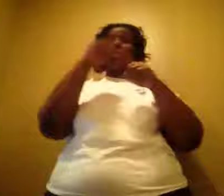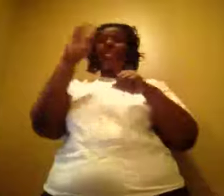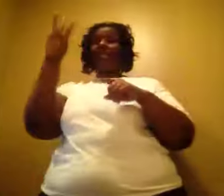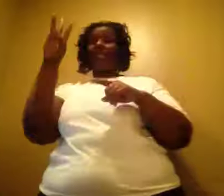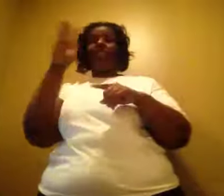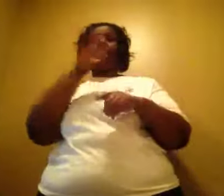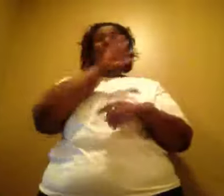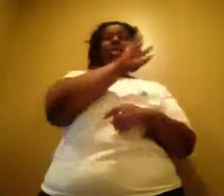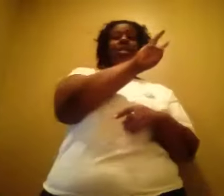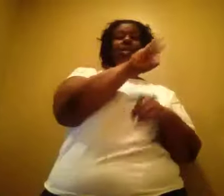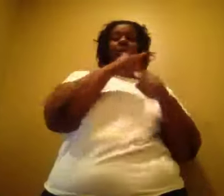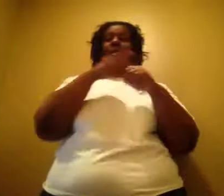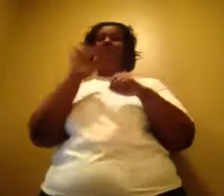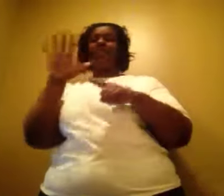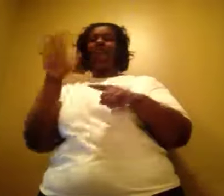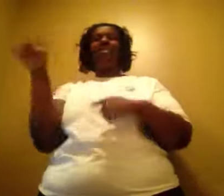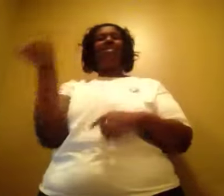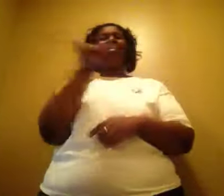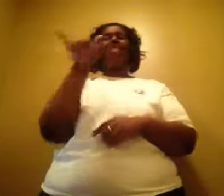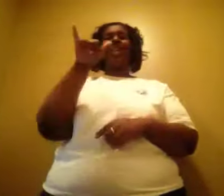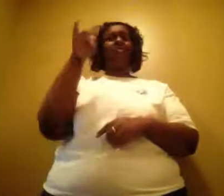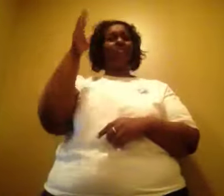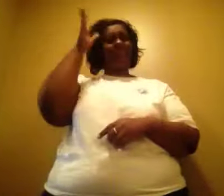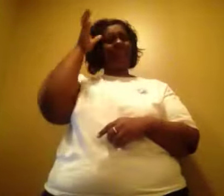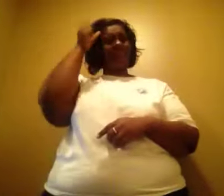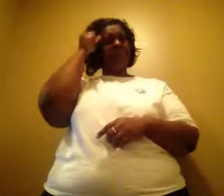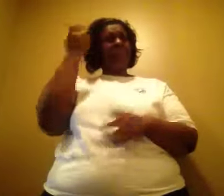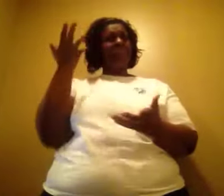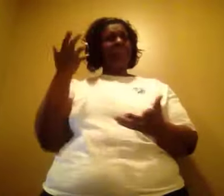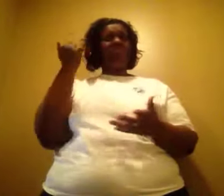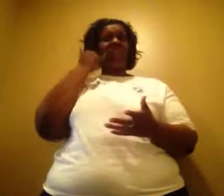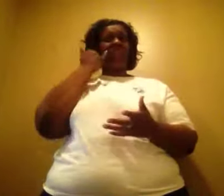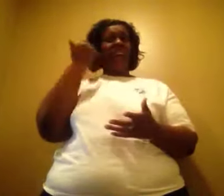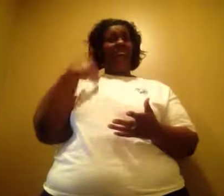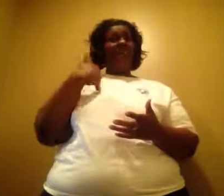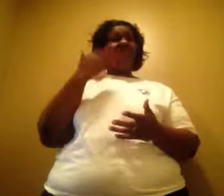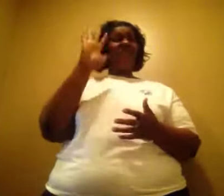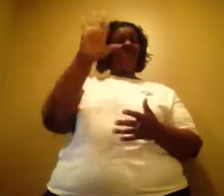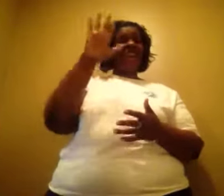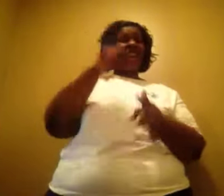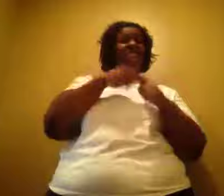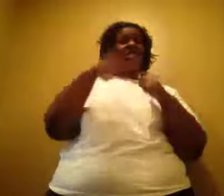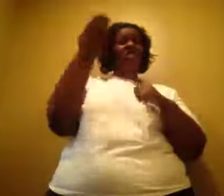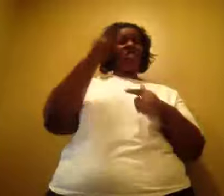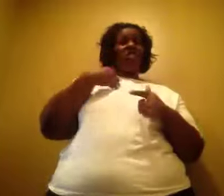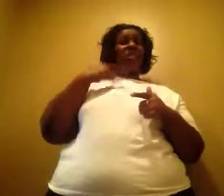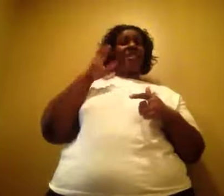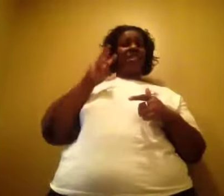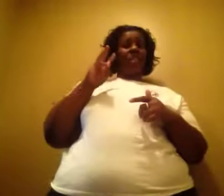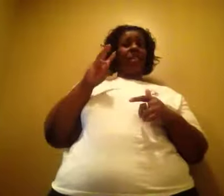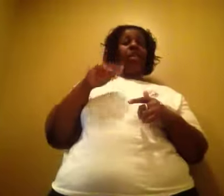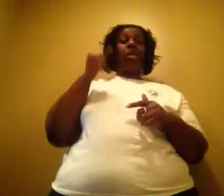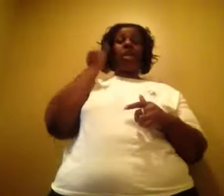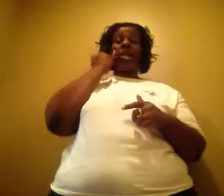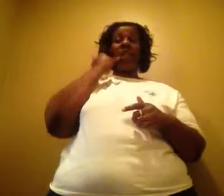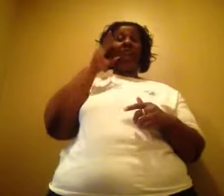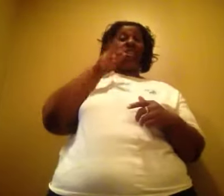plus 5. And that makes sense. If I have 5 avocados and you give me 6, I'm going to have 11. If I have 6 avocados and you gave me 5, I'm going to have 11 either